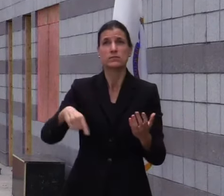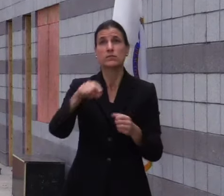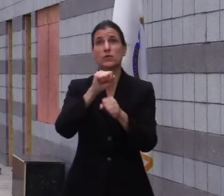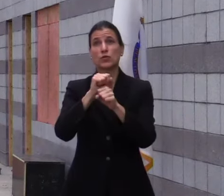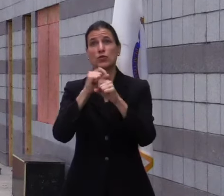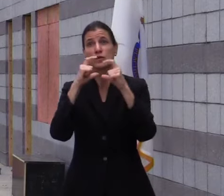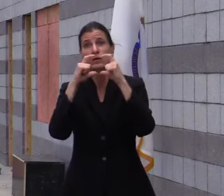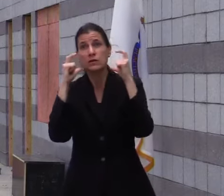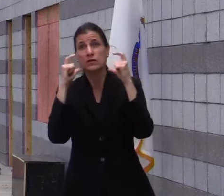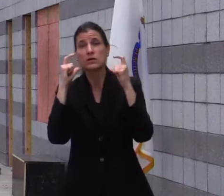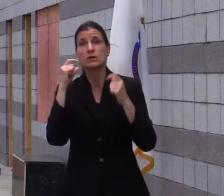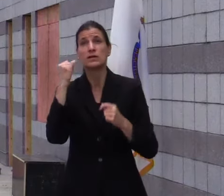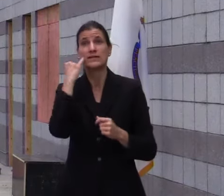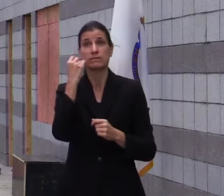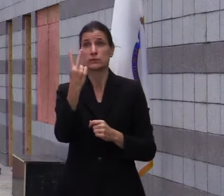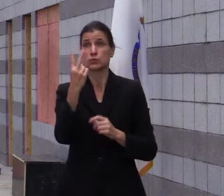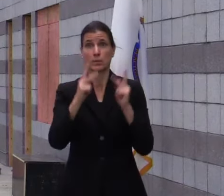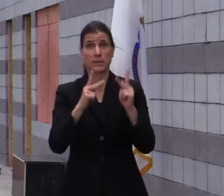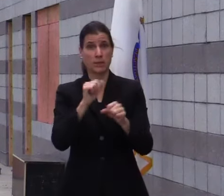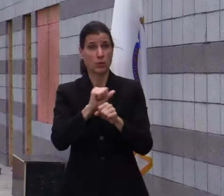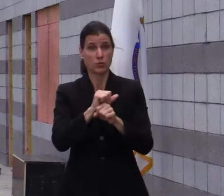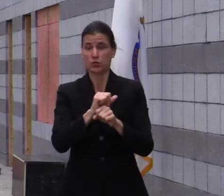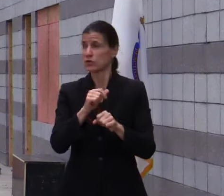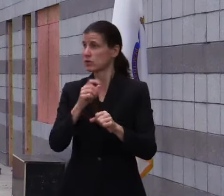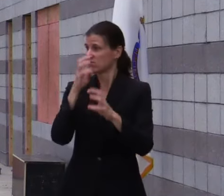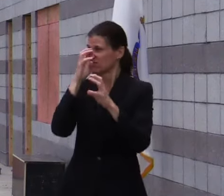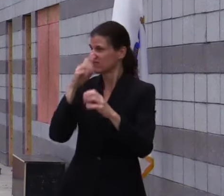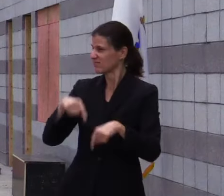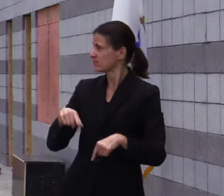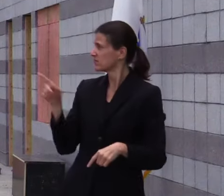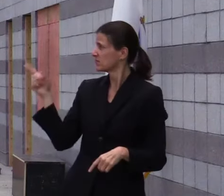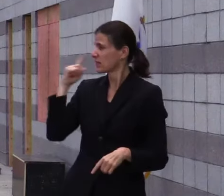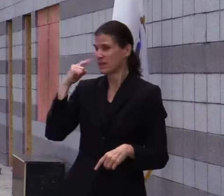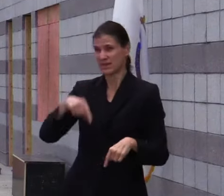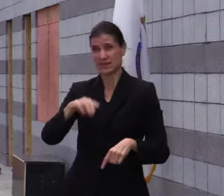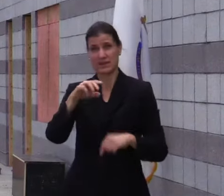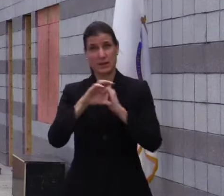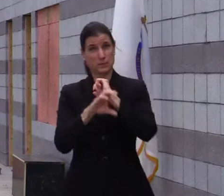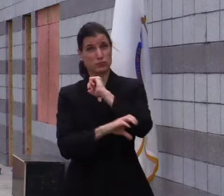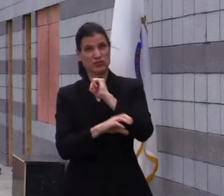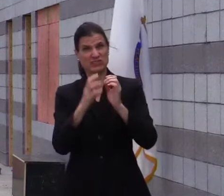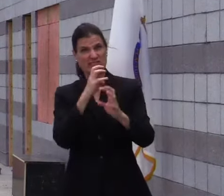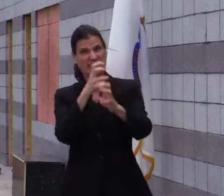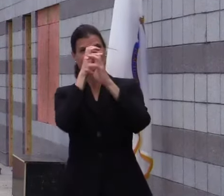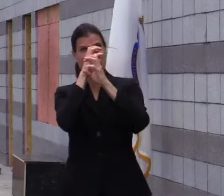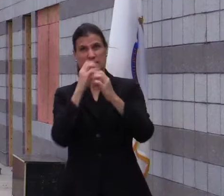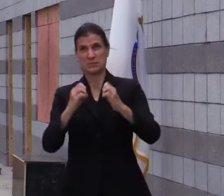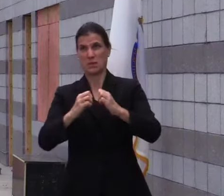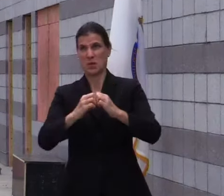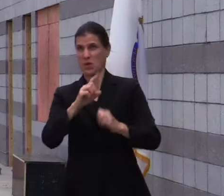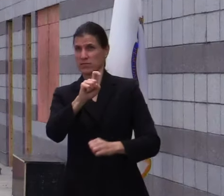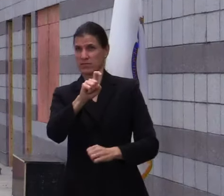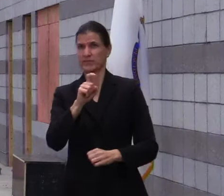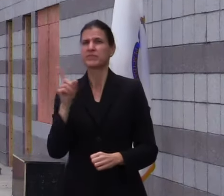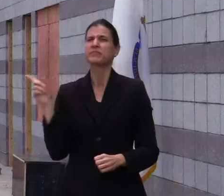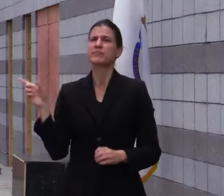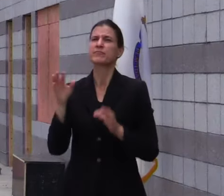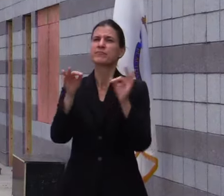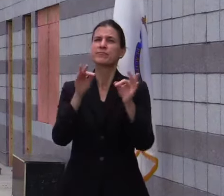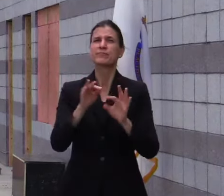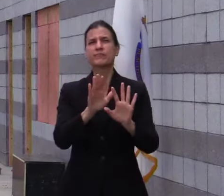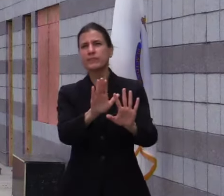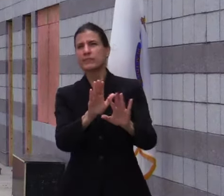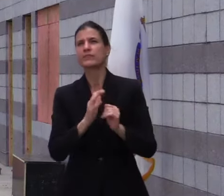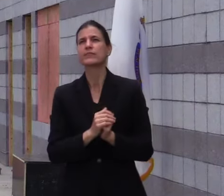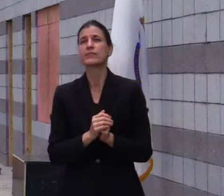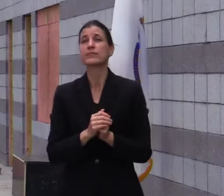people are in. Is that going too far? Look, I think one of the things we've tried to do is to message the value and the importance of masks